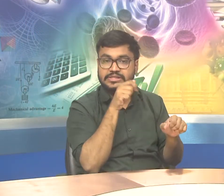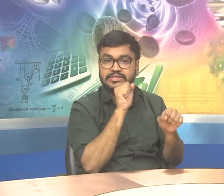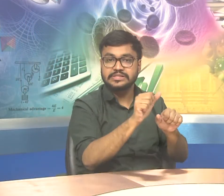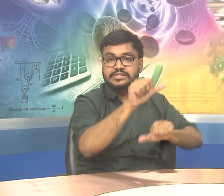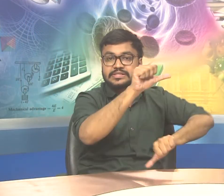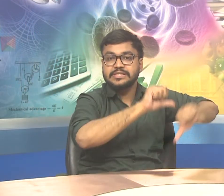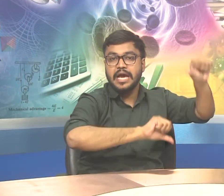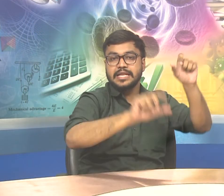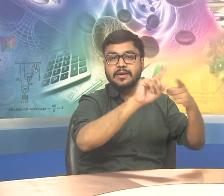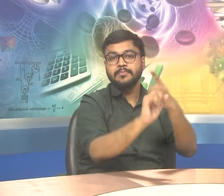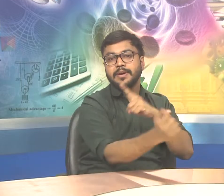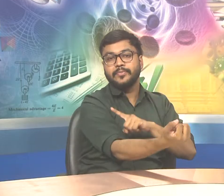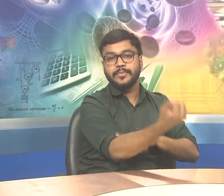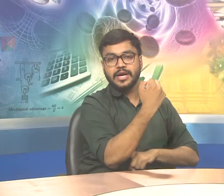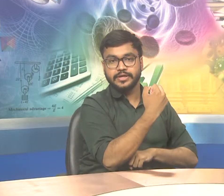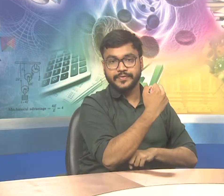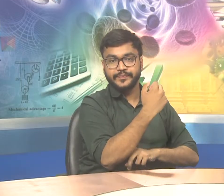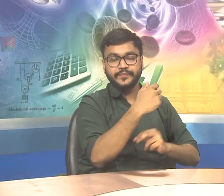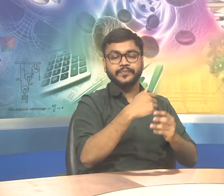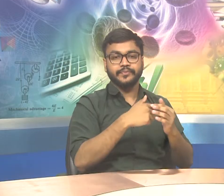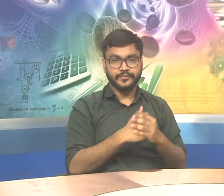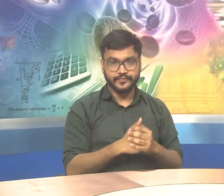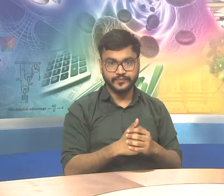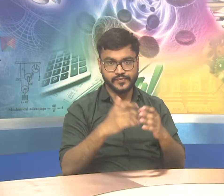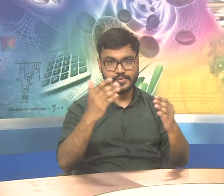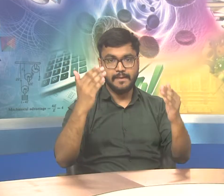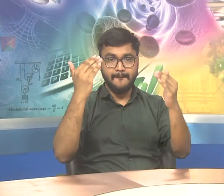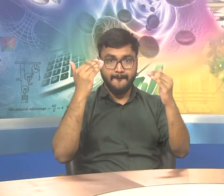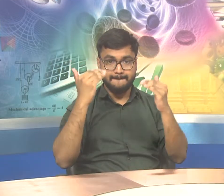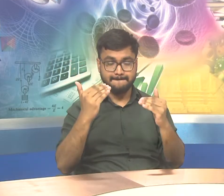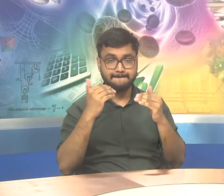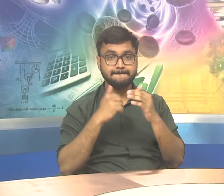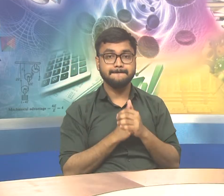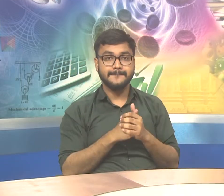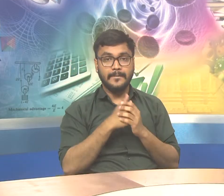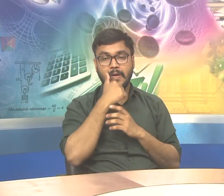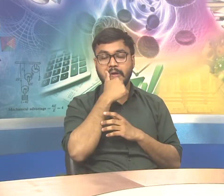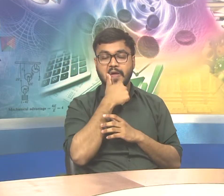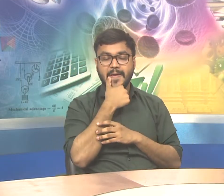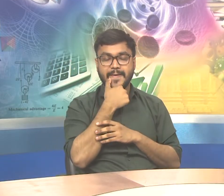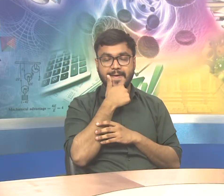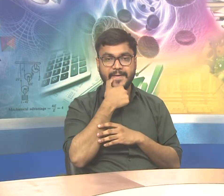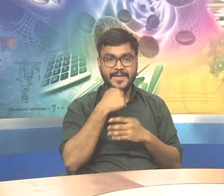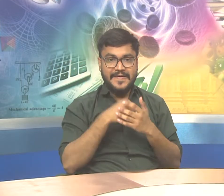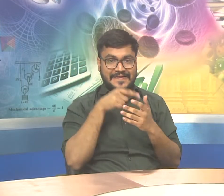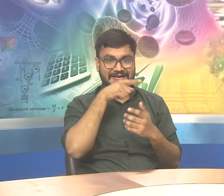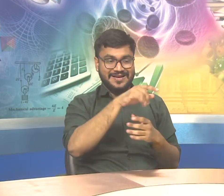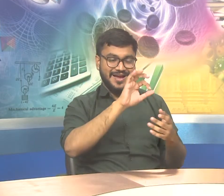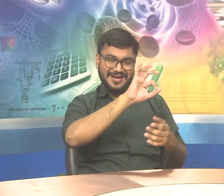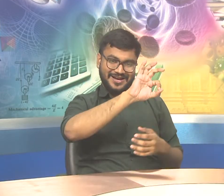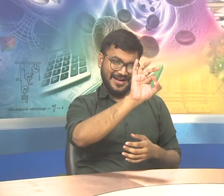energy. Same as in photosynthesis, sun gives light